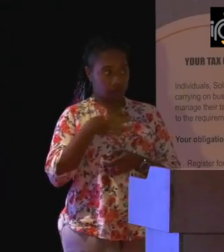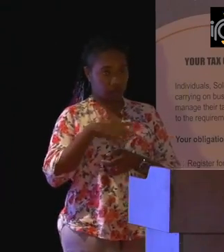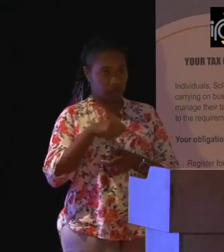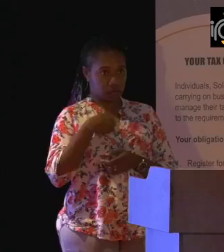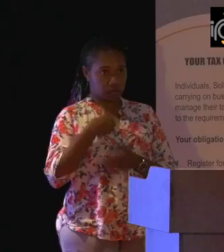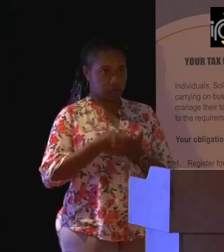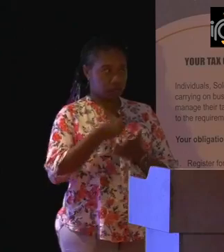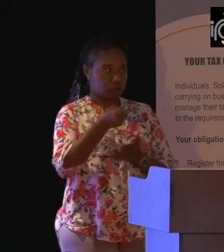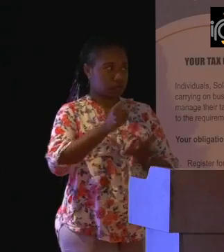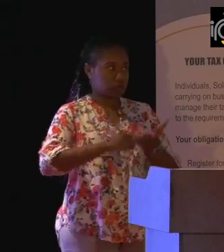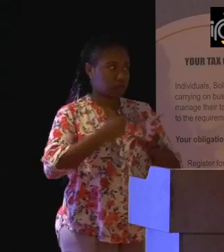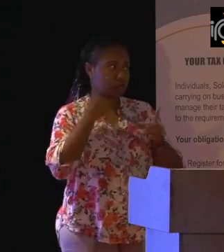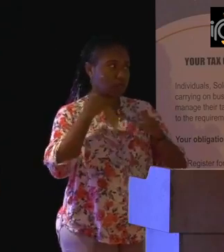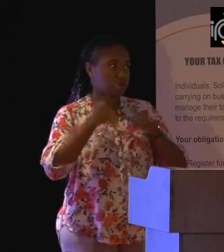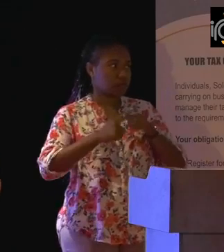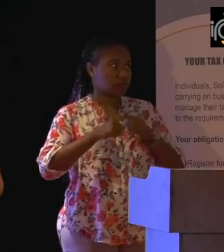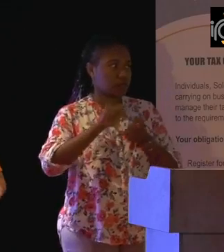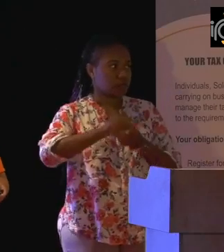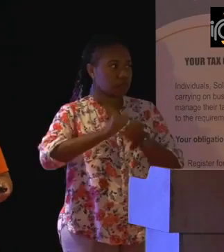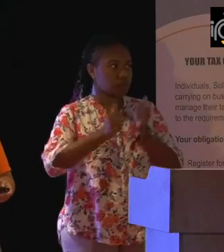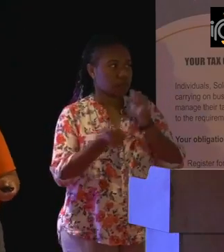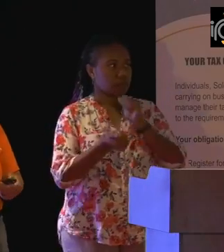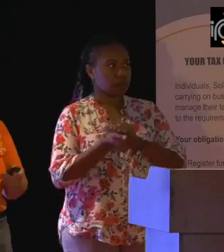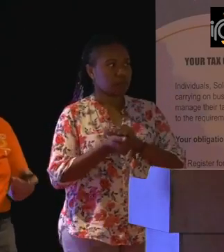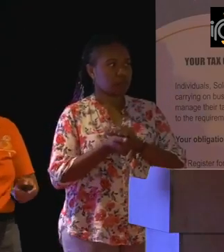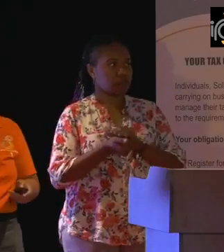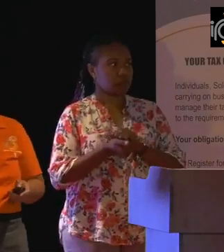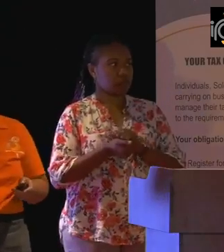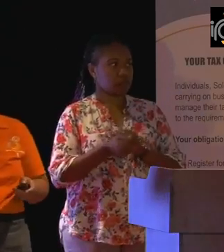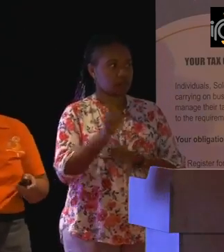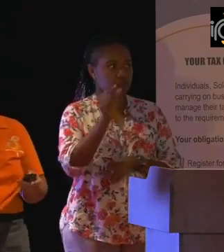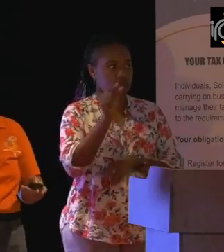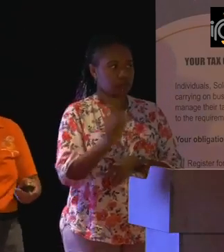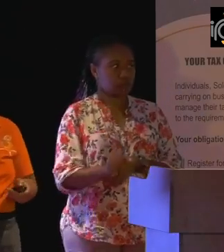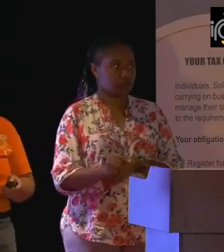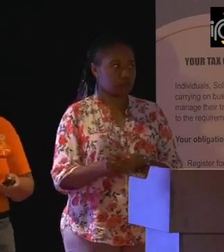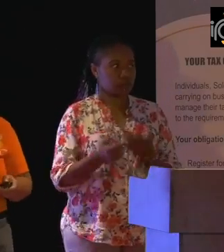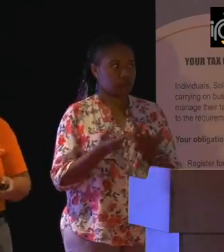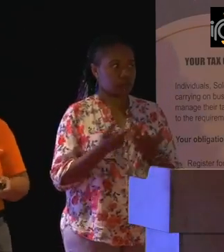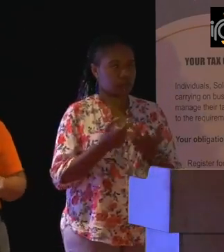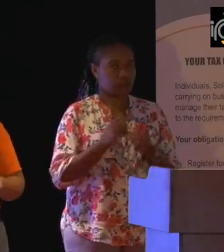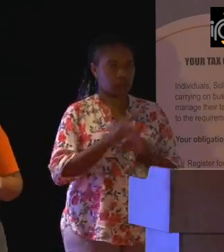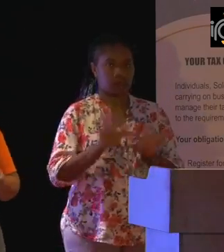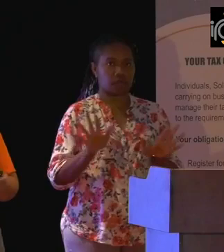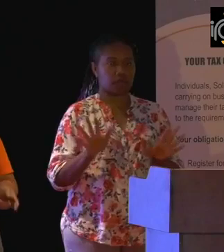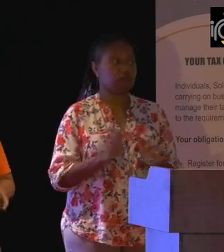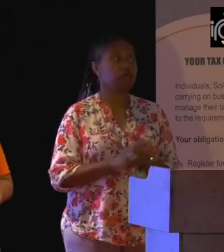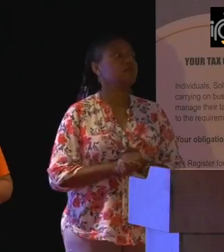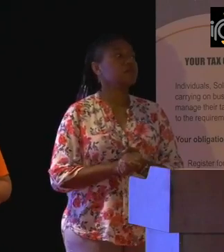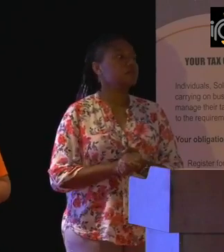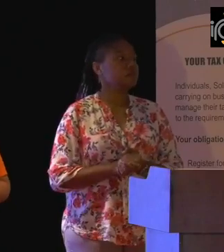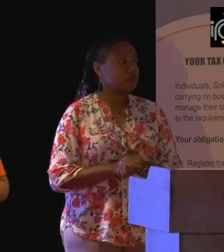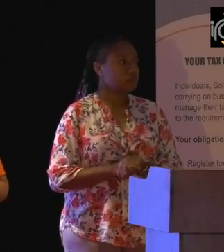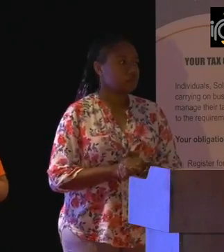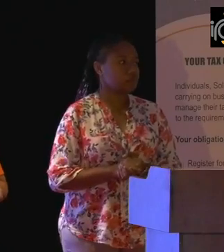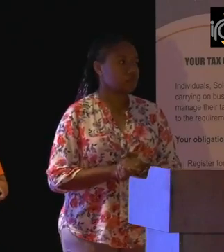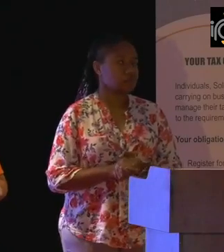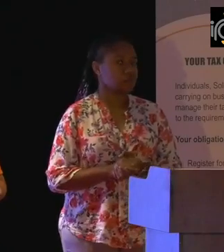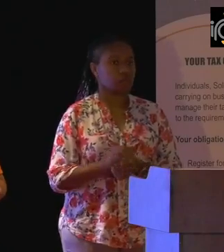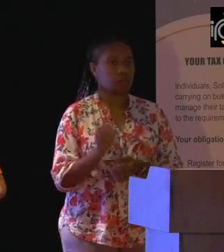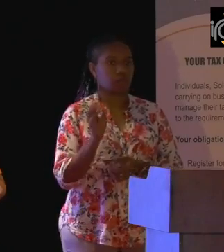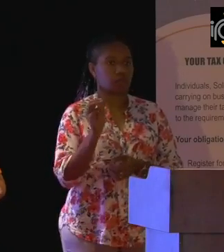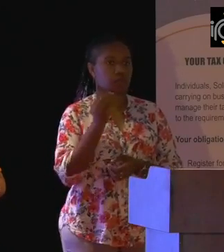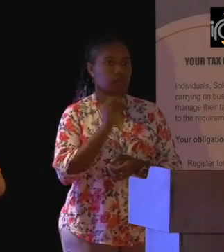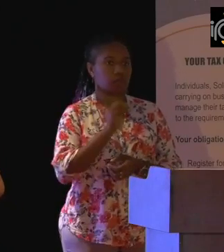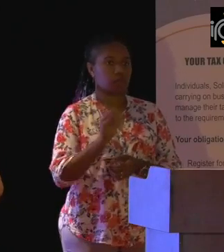checks, we no longer accept that. We're trying to avoid as much as possible the dishonest checks and